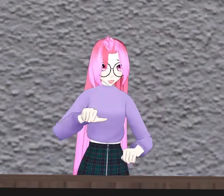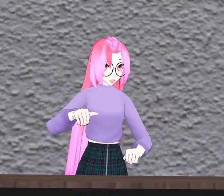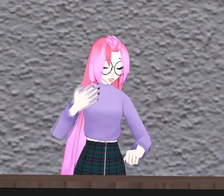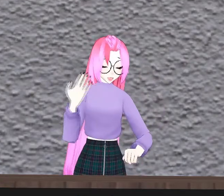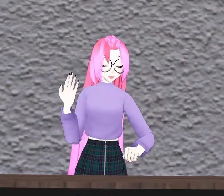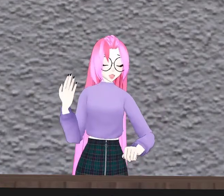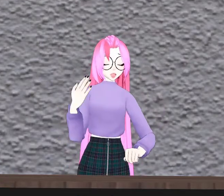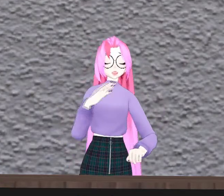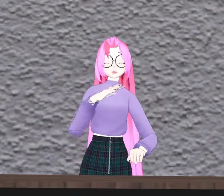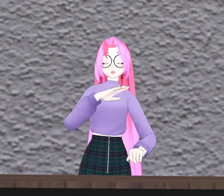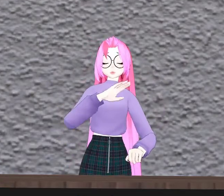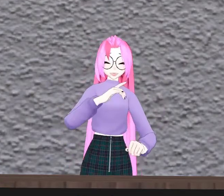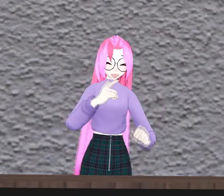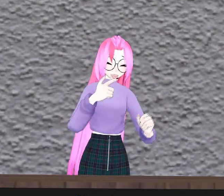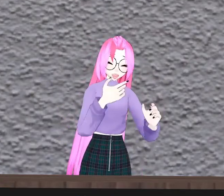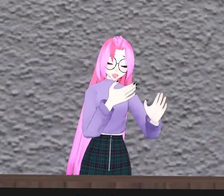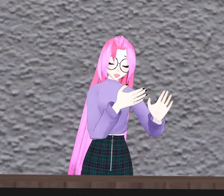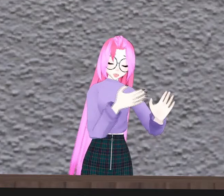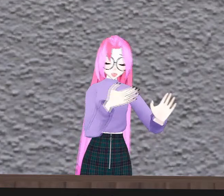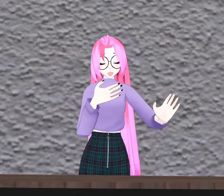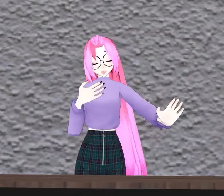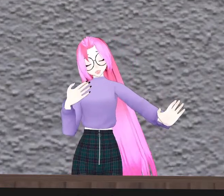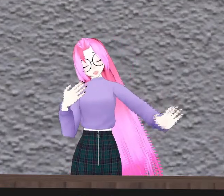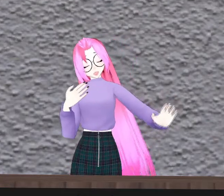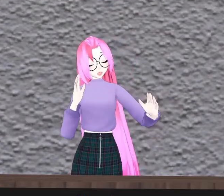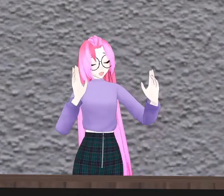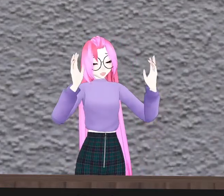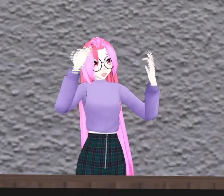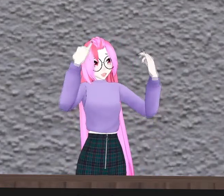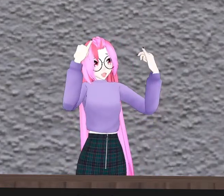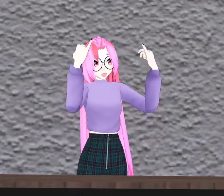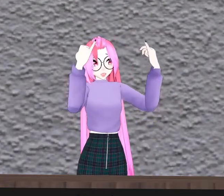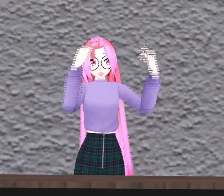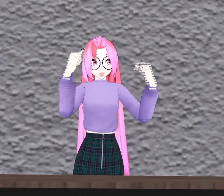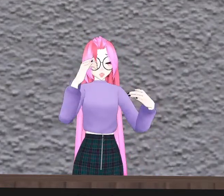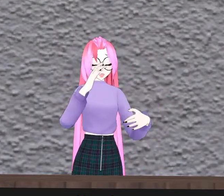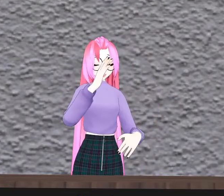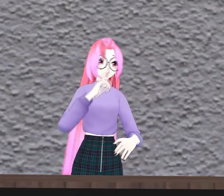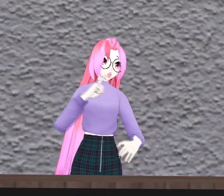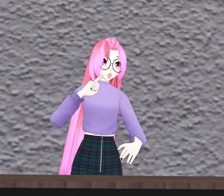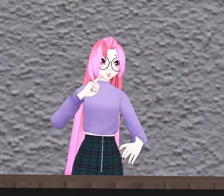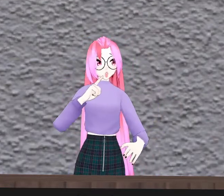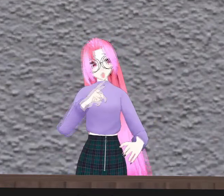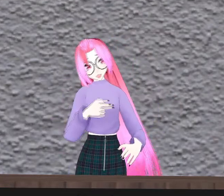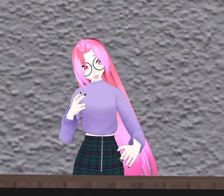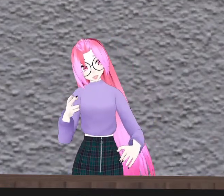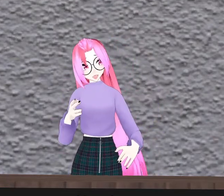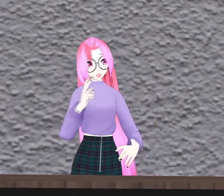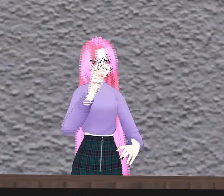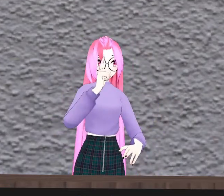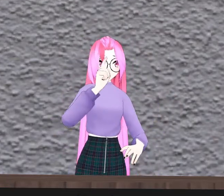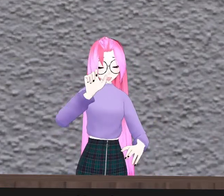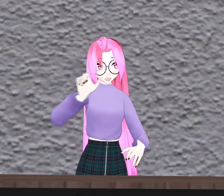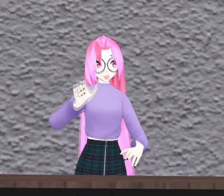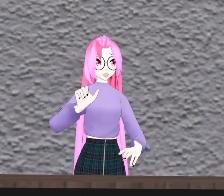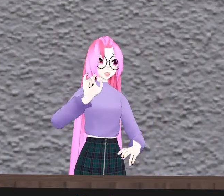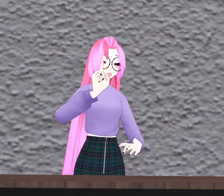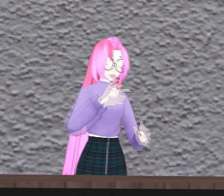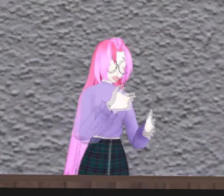anything, allow yourself to kind of separate this maybe idea of deaf people or hard of hearing people being disabled or